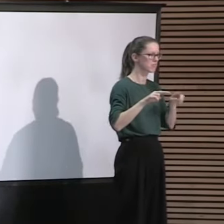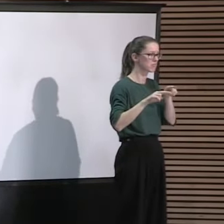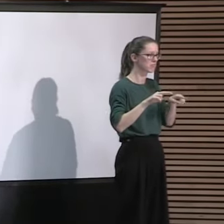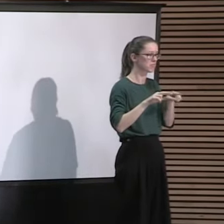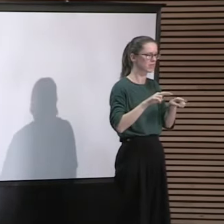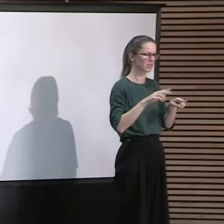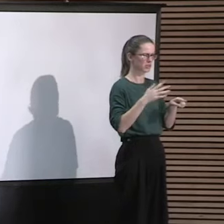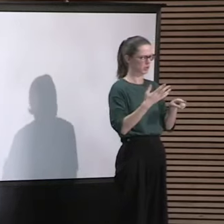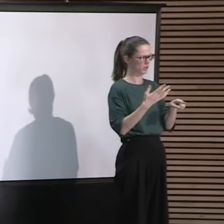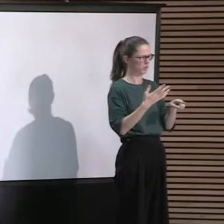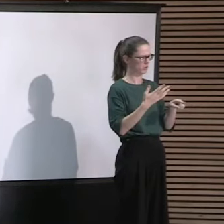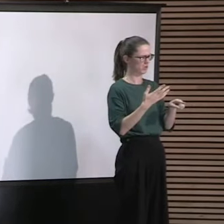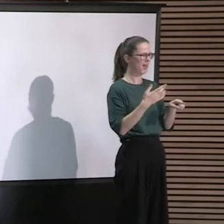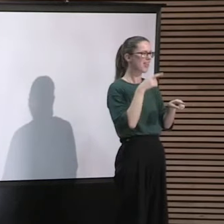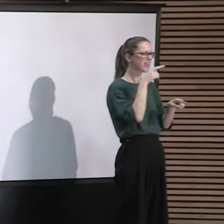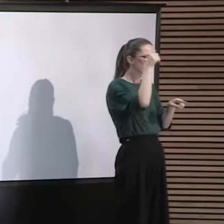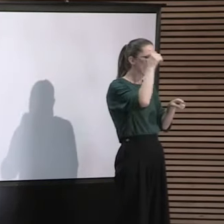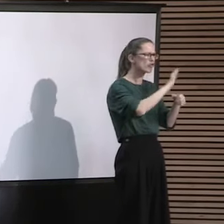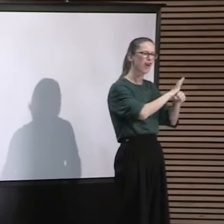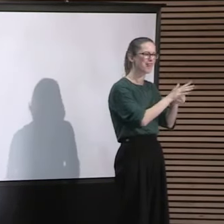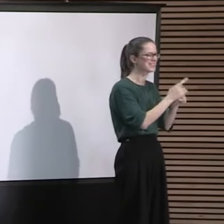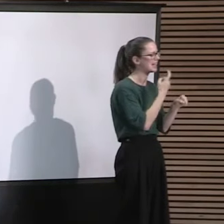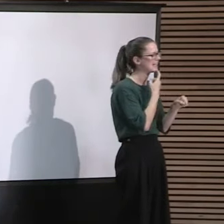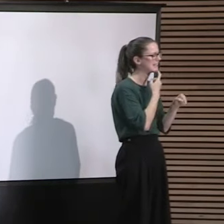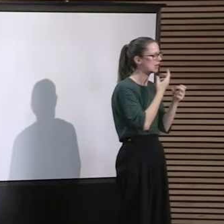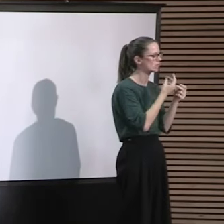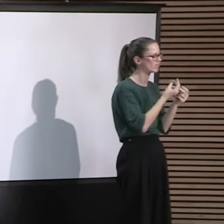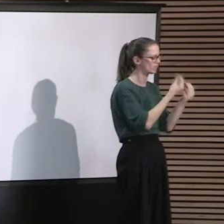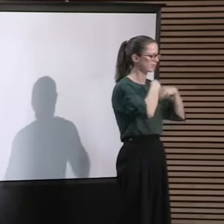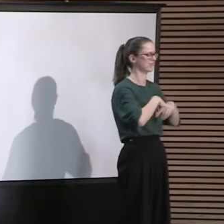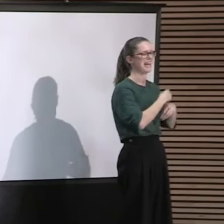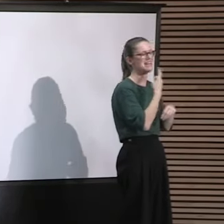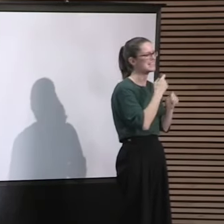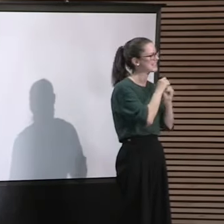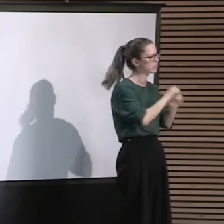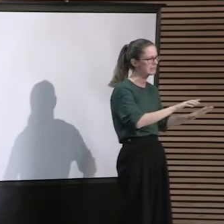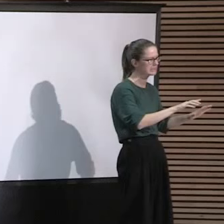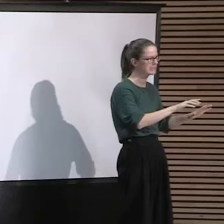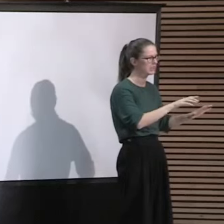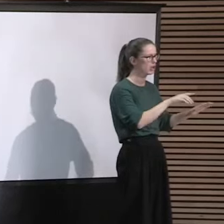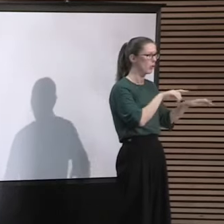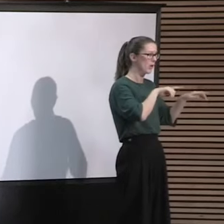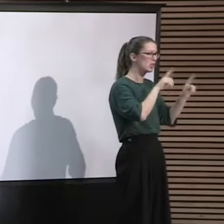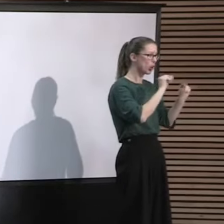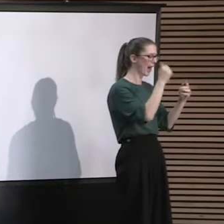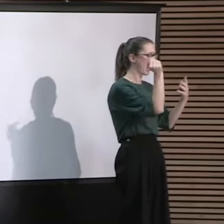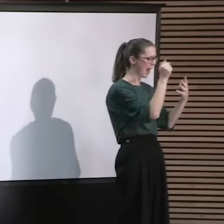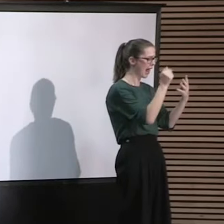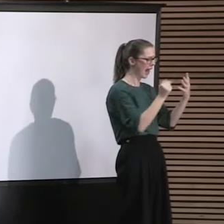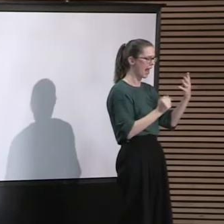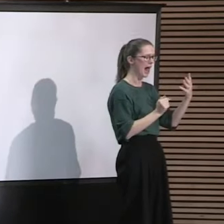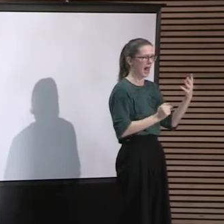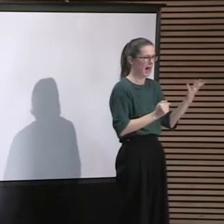this is a highly contagious virus that is easy to get, and we're doing everything we can to put protective measures in